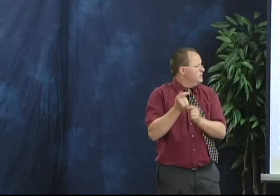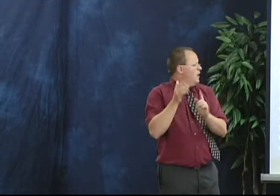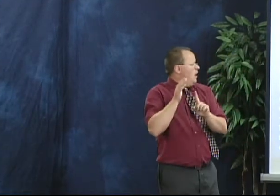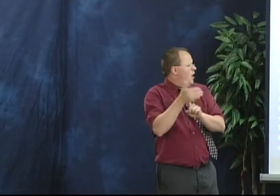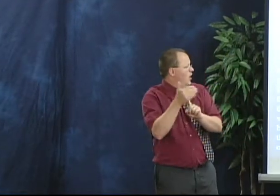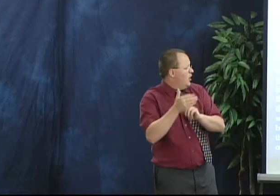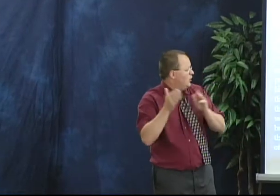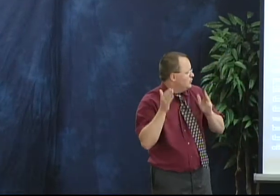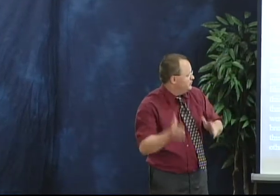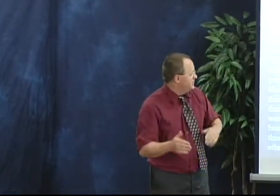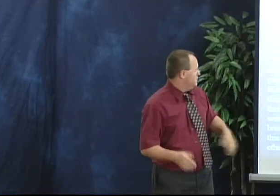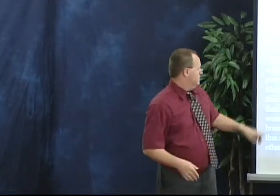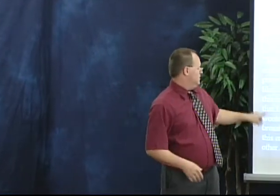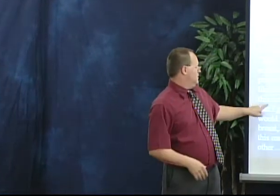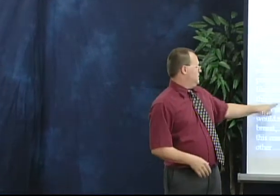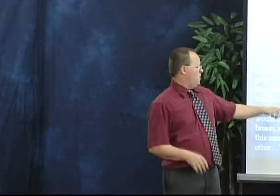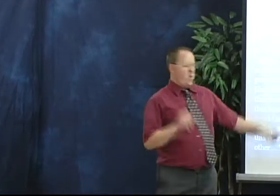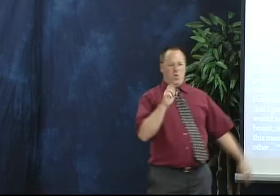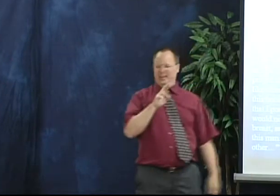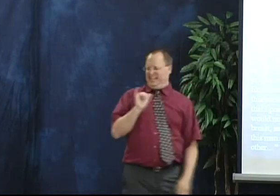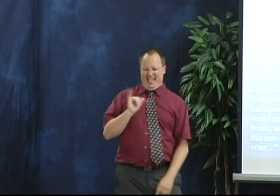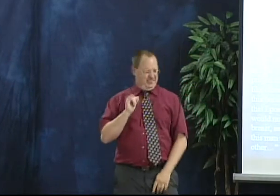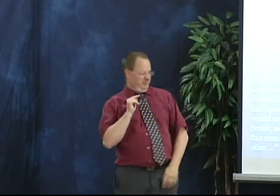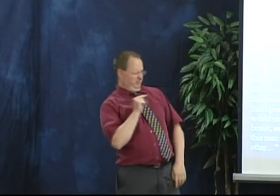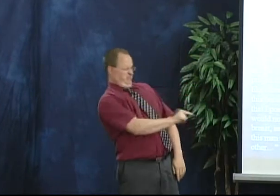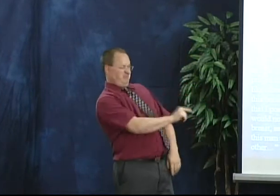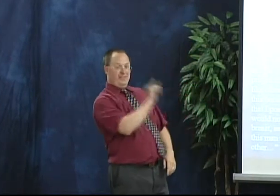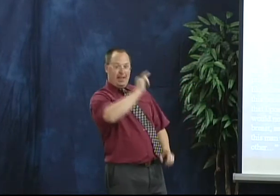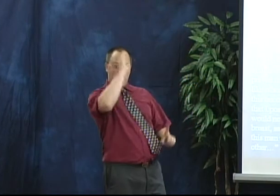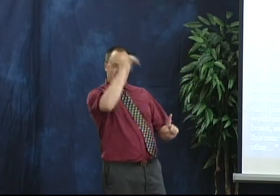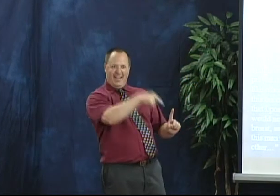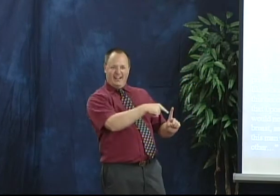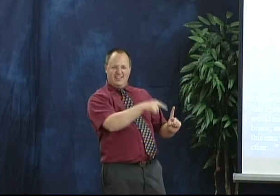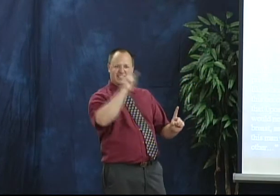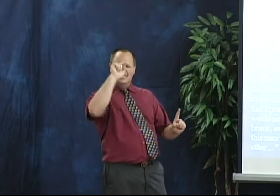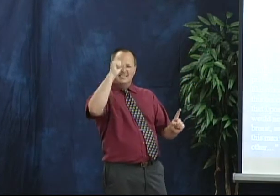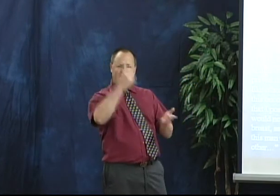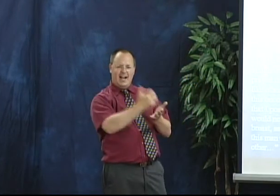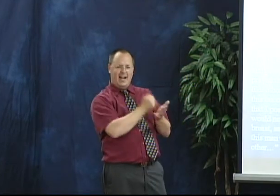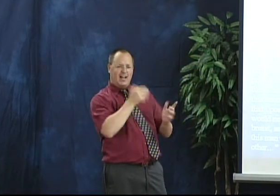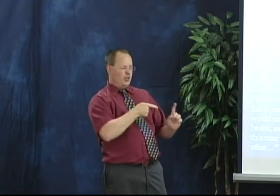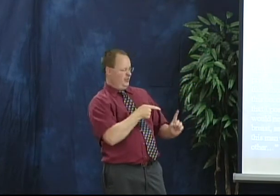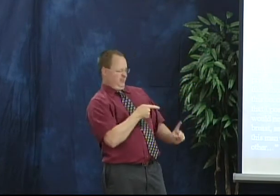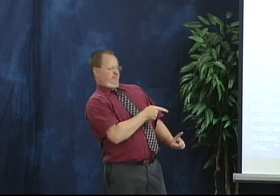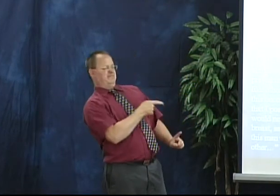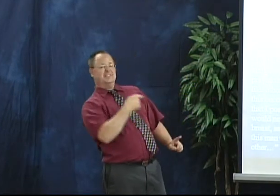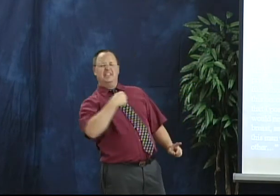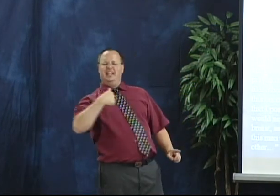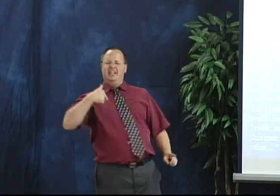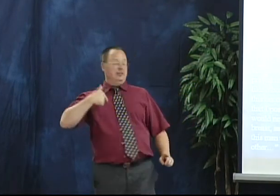unjust, adulterer. Thank you that I am not like this tax collector.